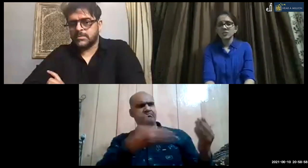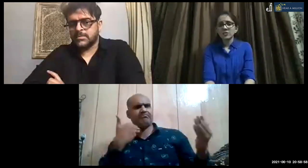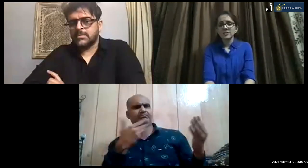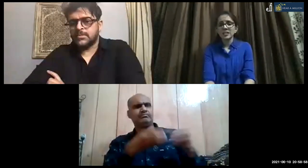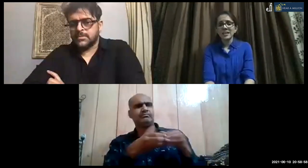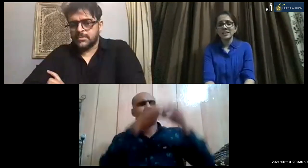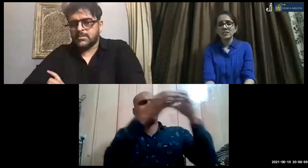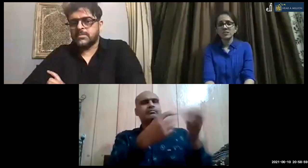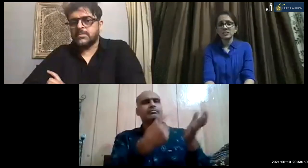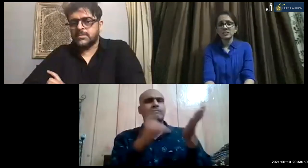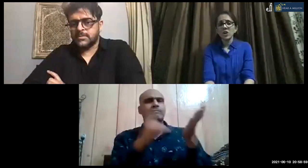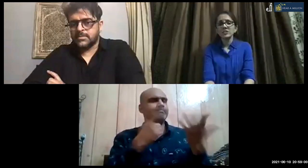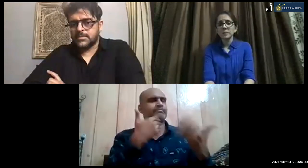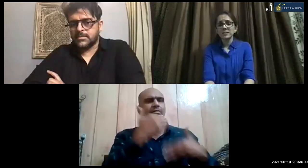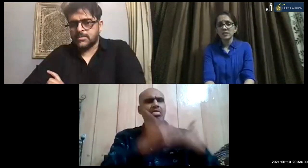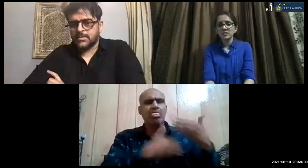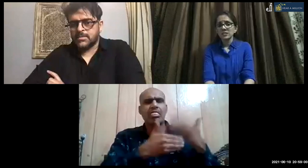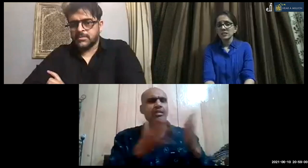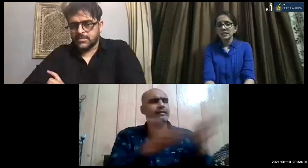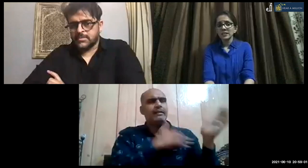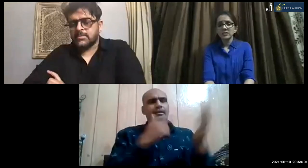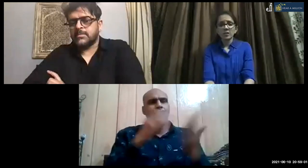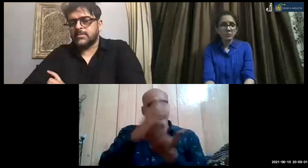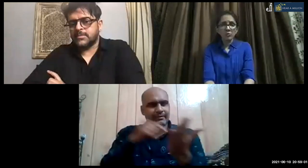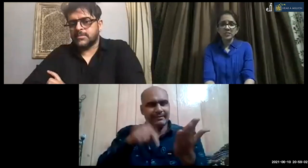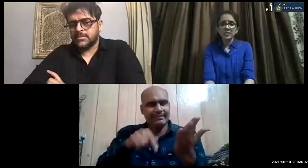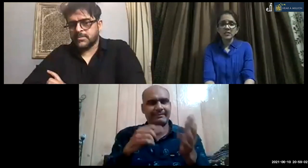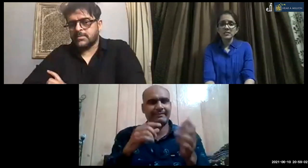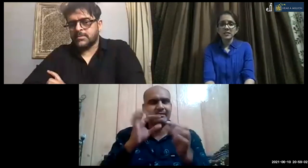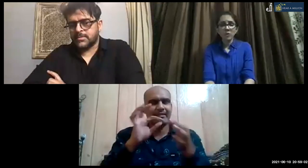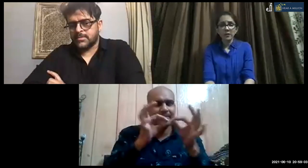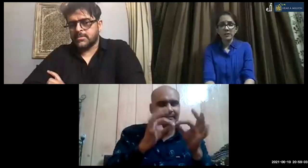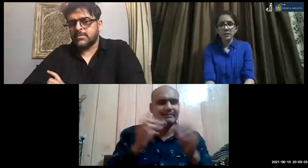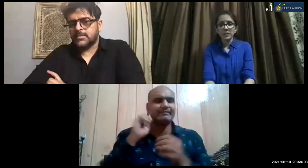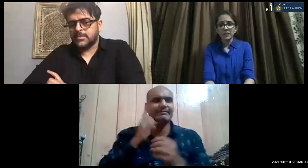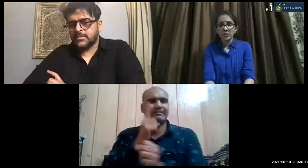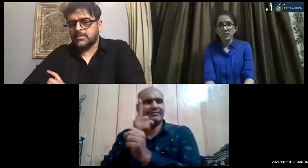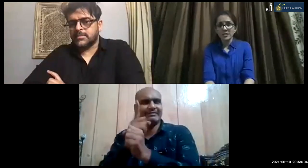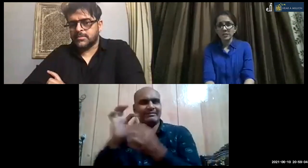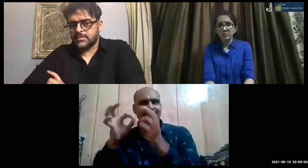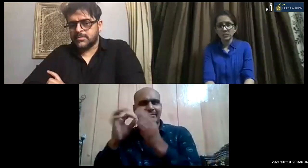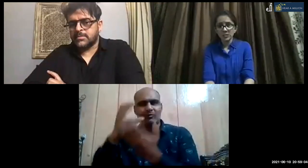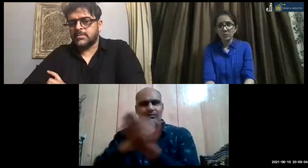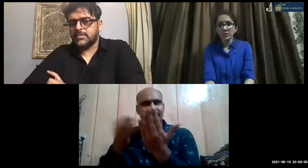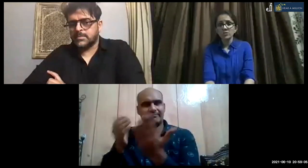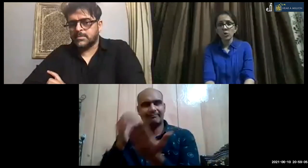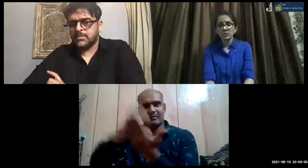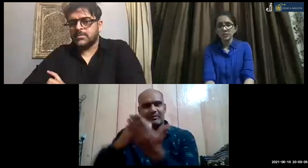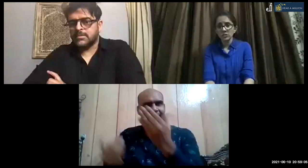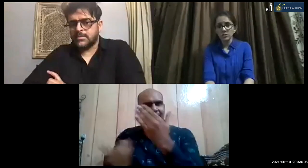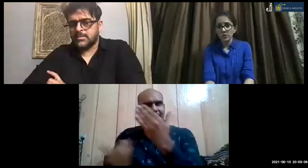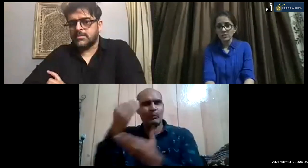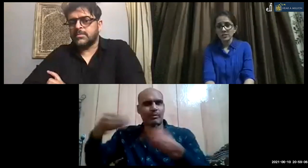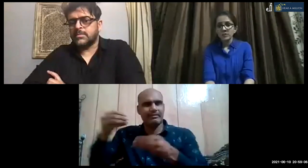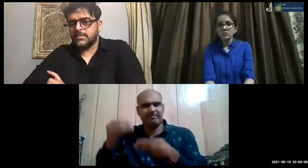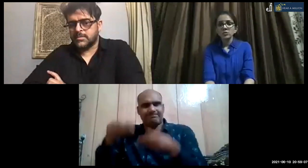our suggestions, and they did not respect us. And over the years, they have not developed any course like we for the interpreters or the